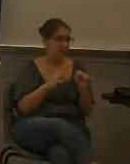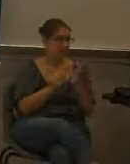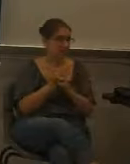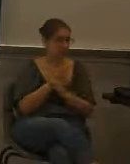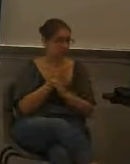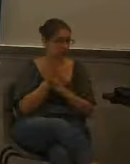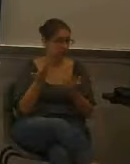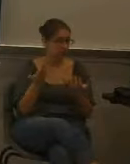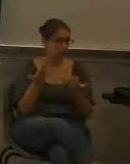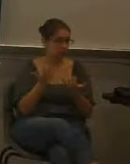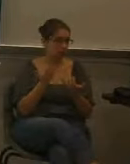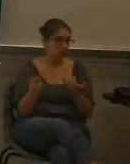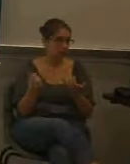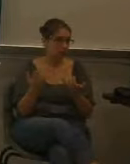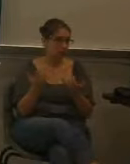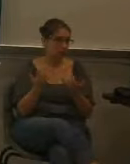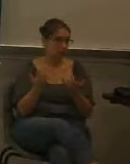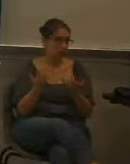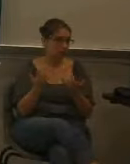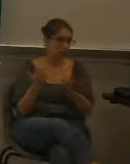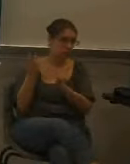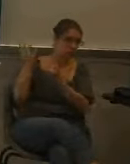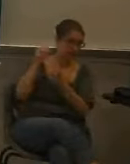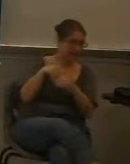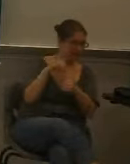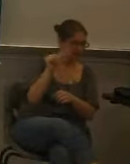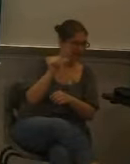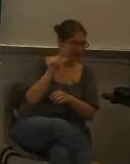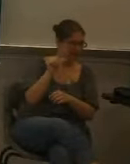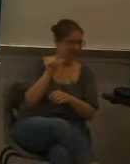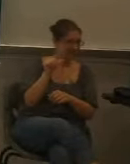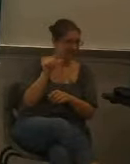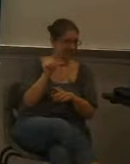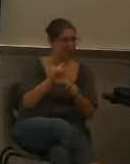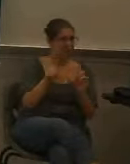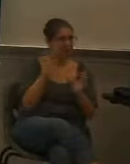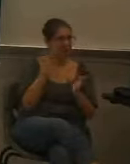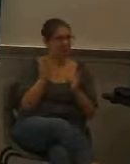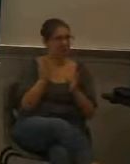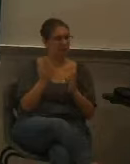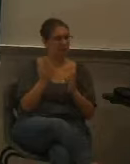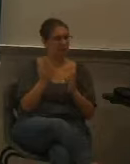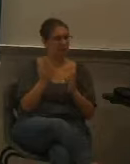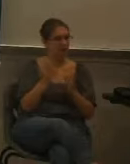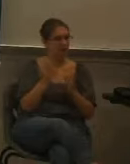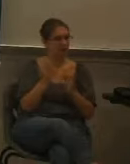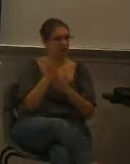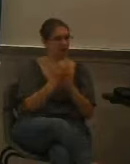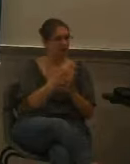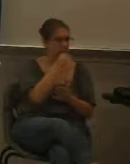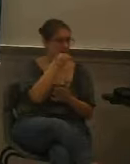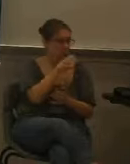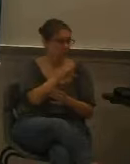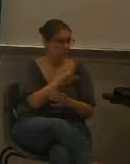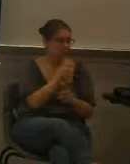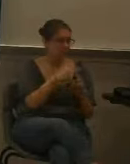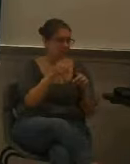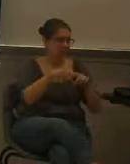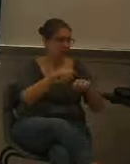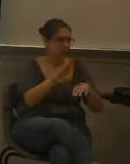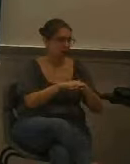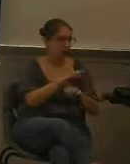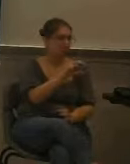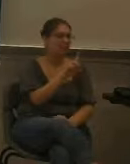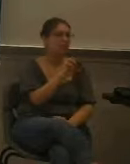there in that A, but there might be part of the food web that's heavily dependent upon